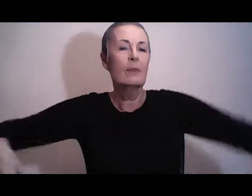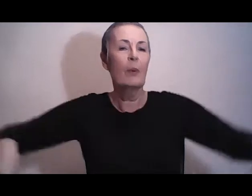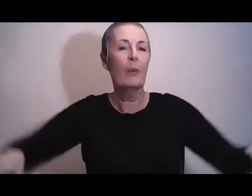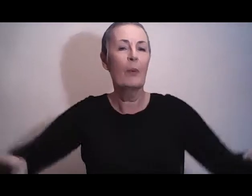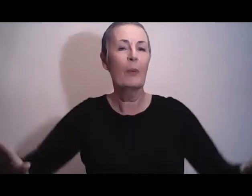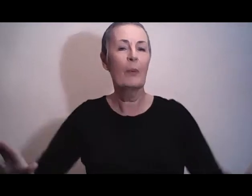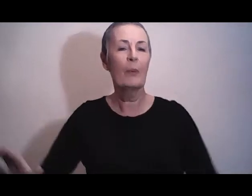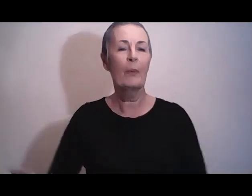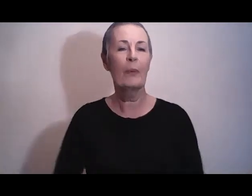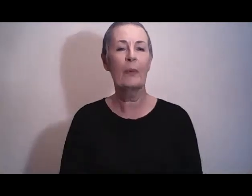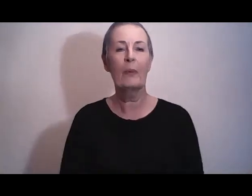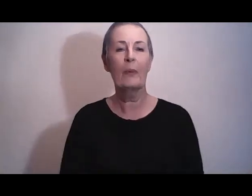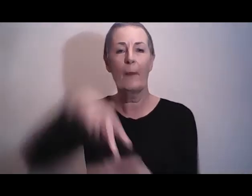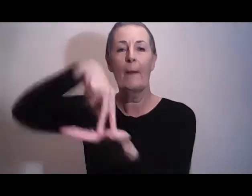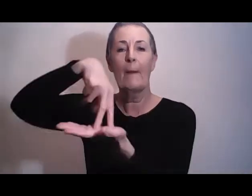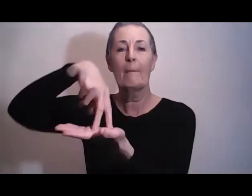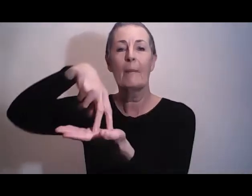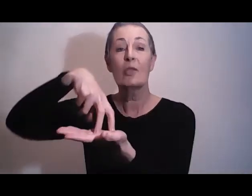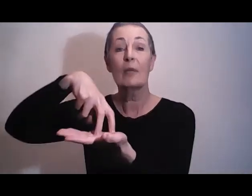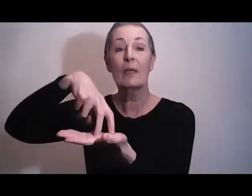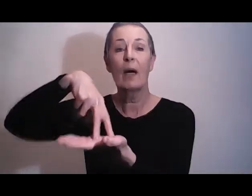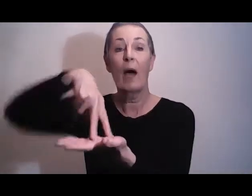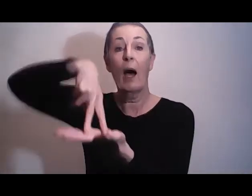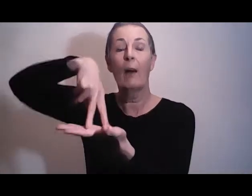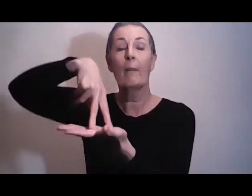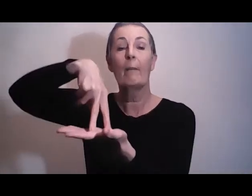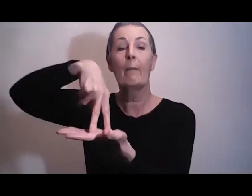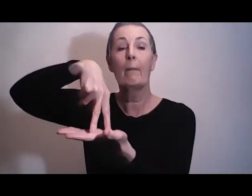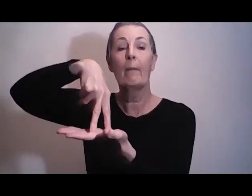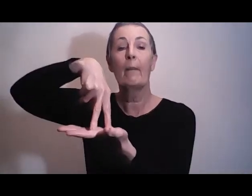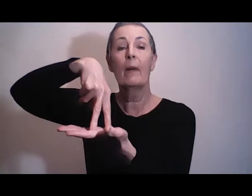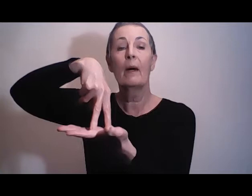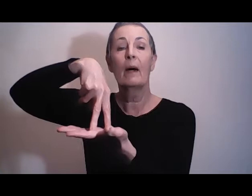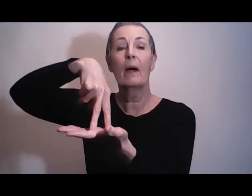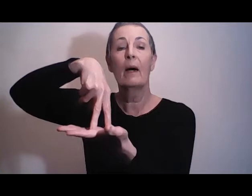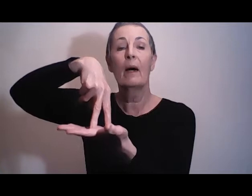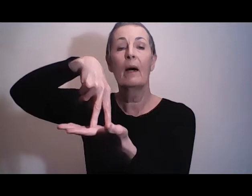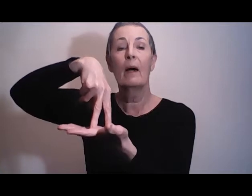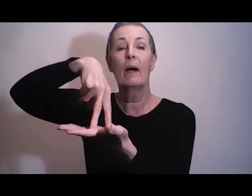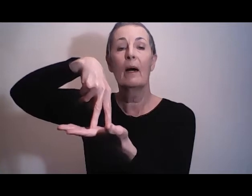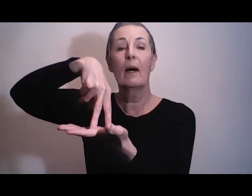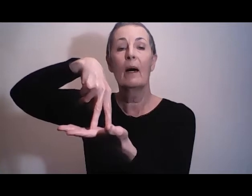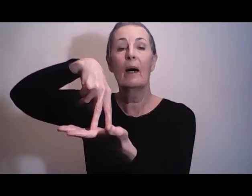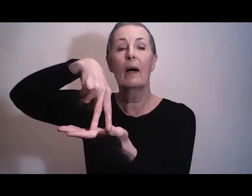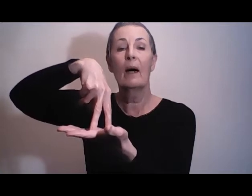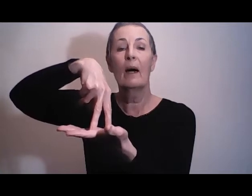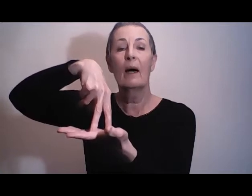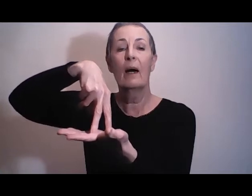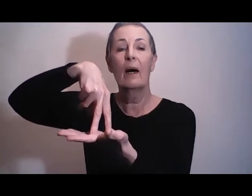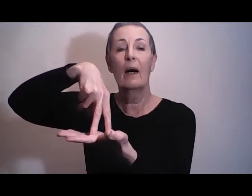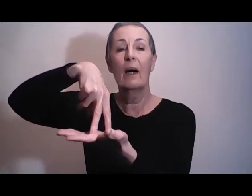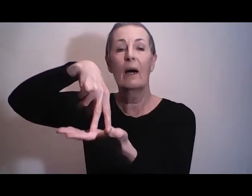and your arms go down. And naturally, your breath will come in as you raise your